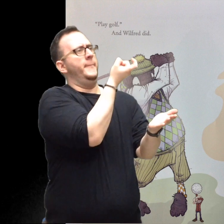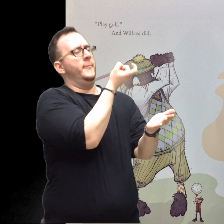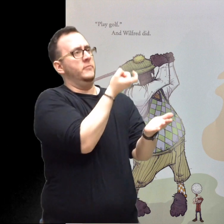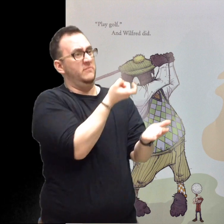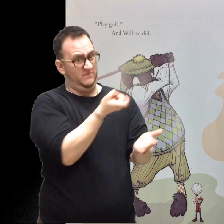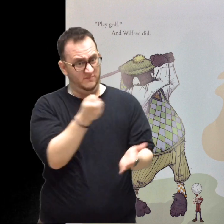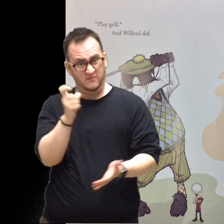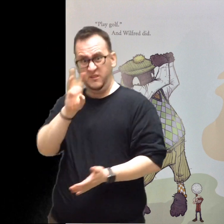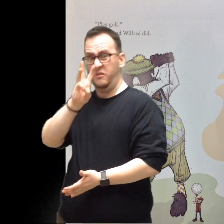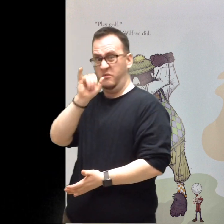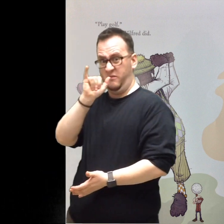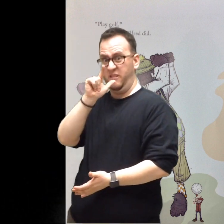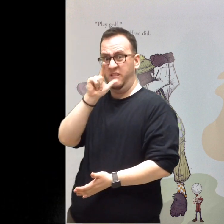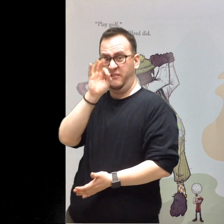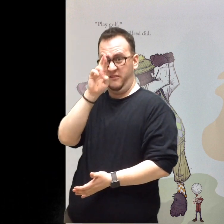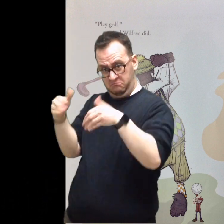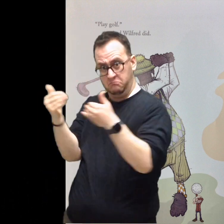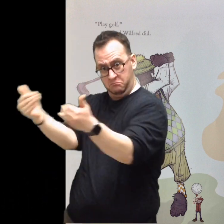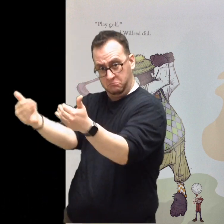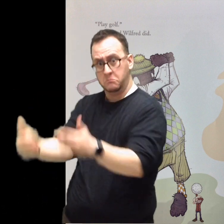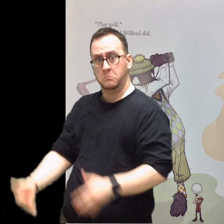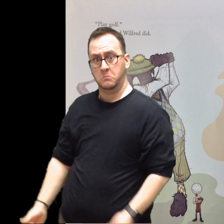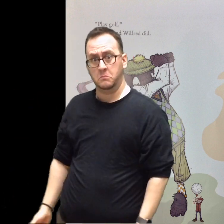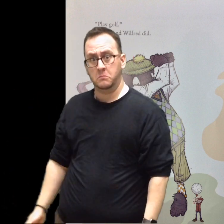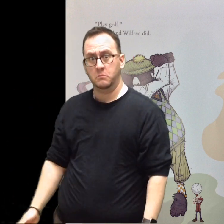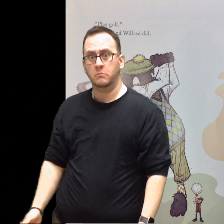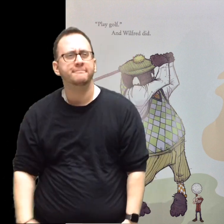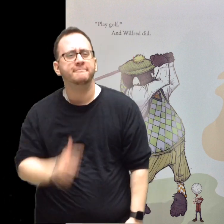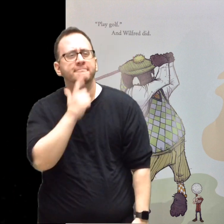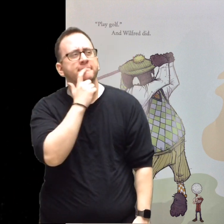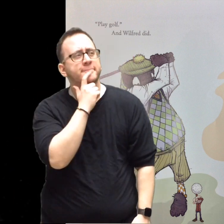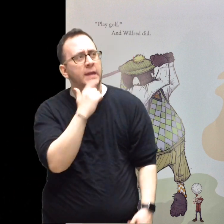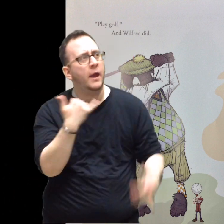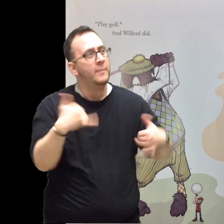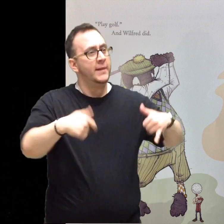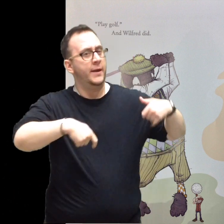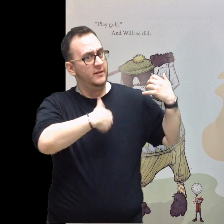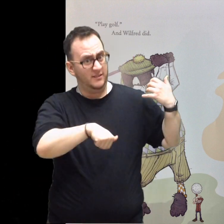Play ukulele. And Wilfred did.